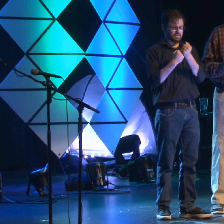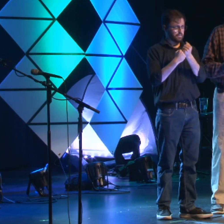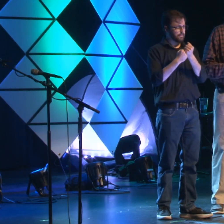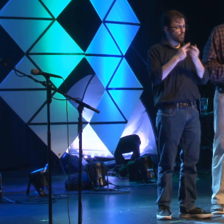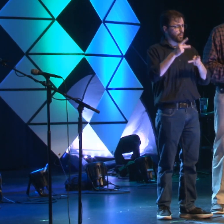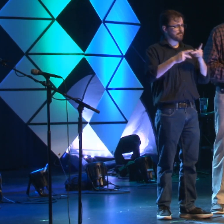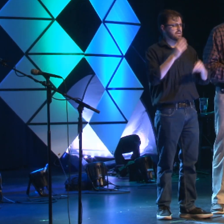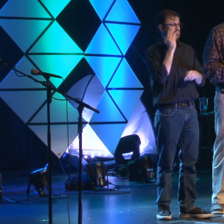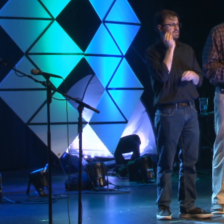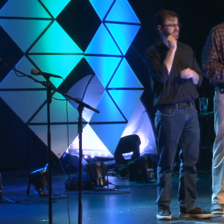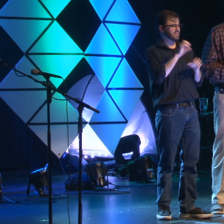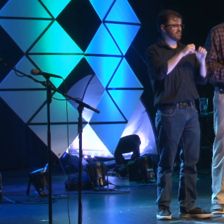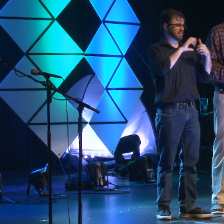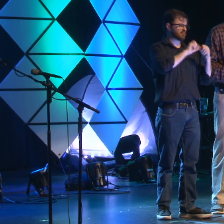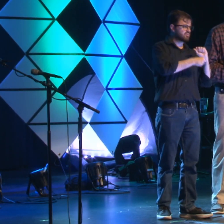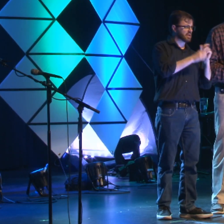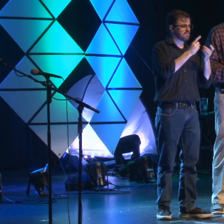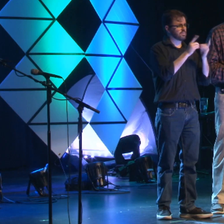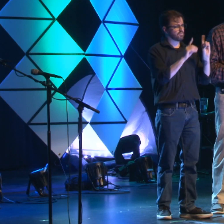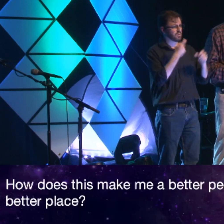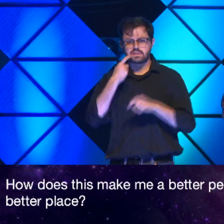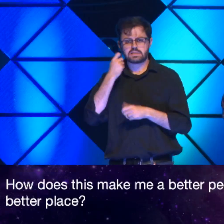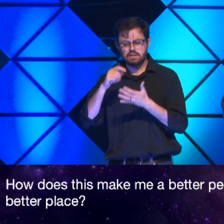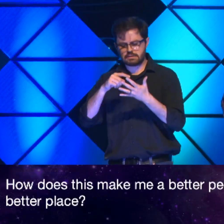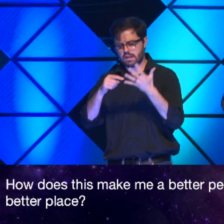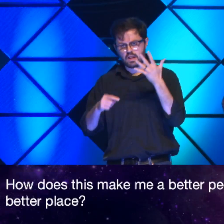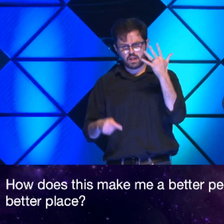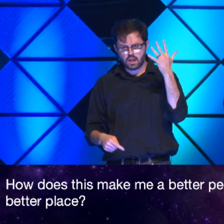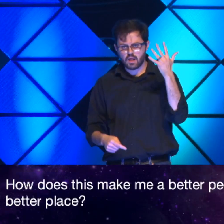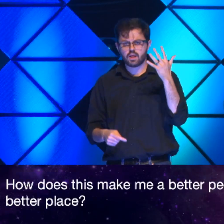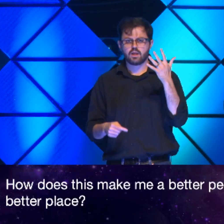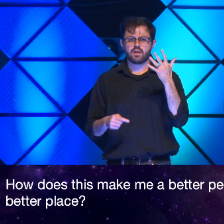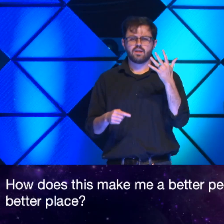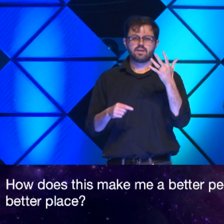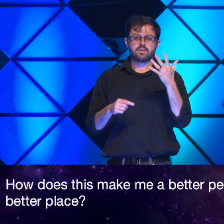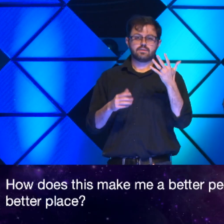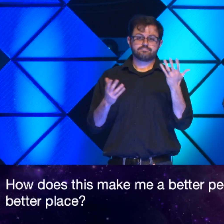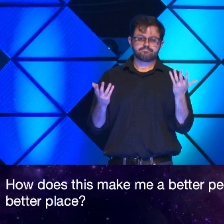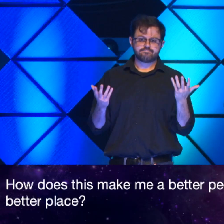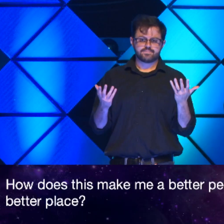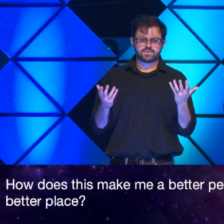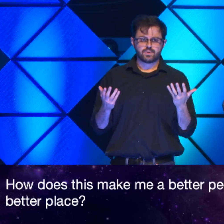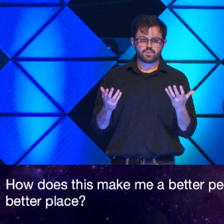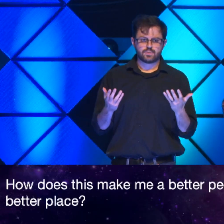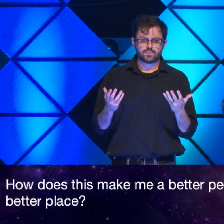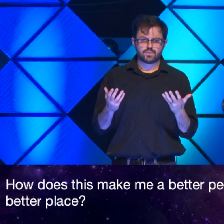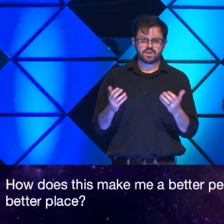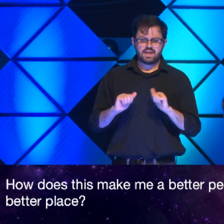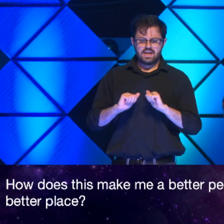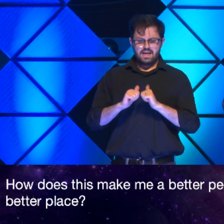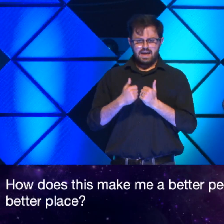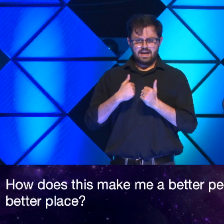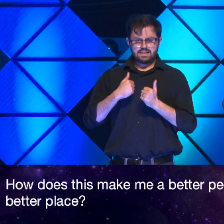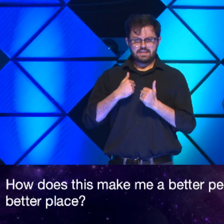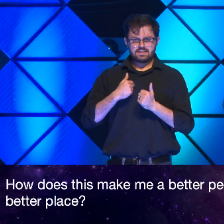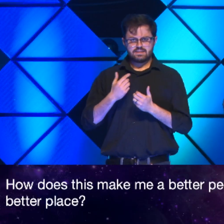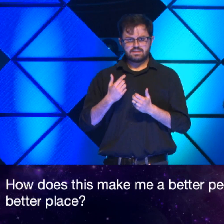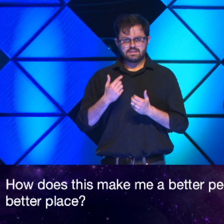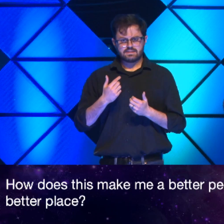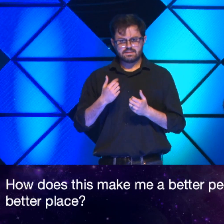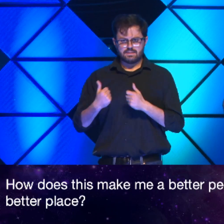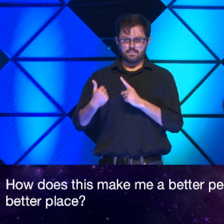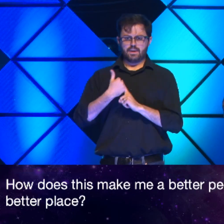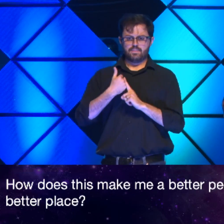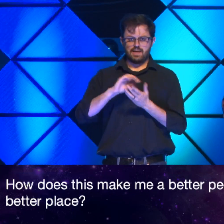and addiction and so much more. So how does this make me a better person and the world a better place?